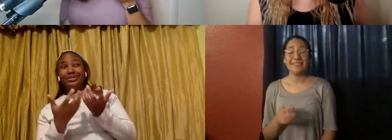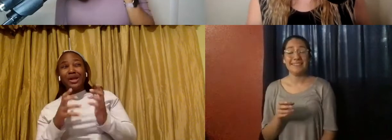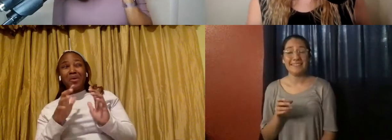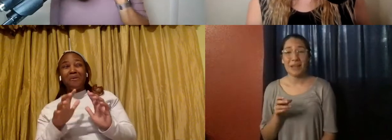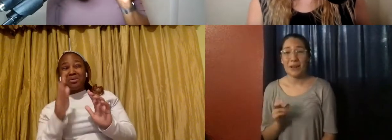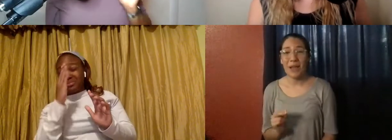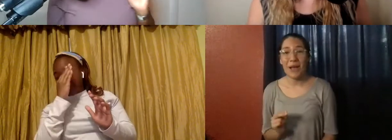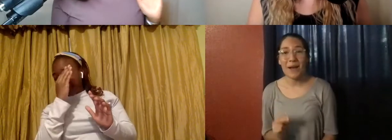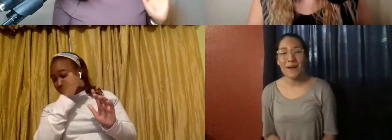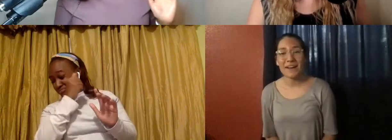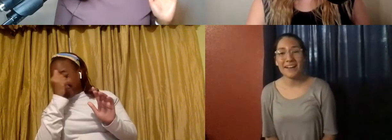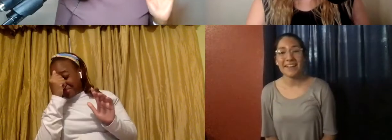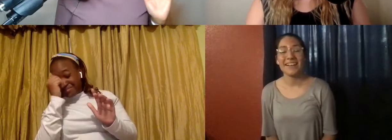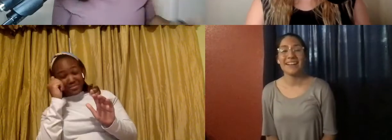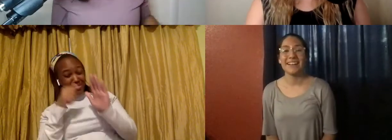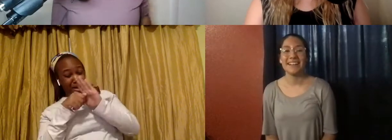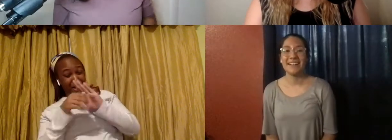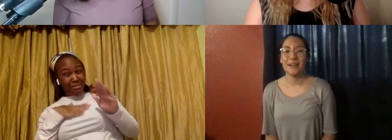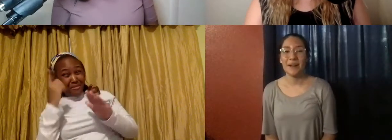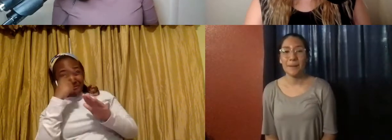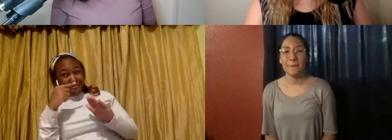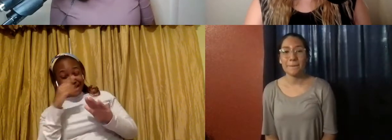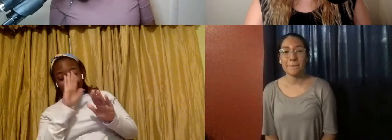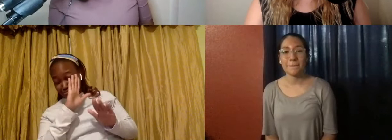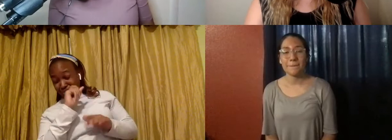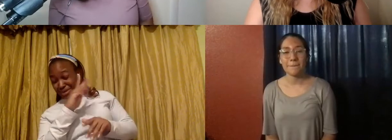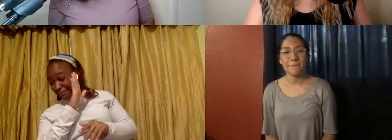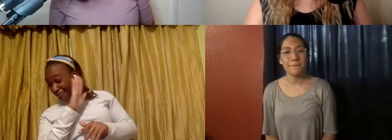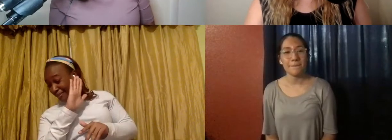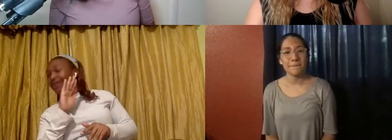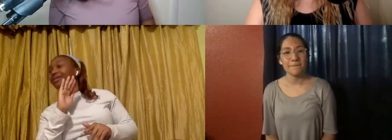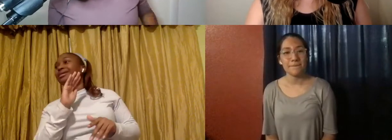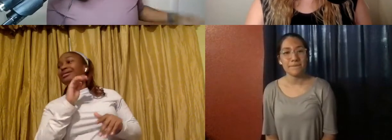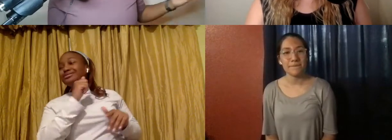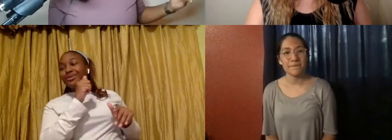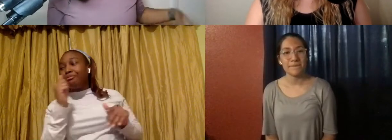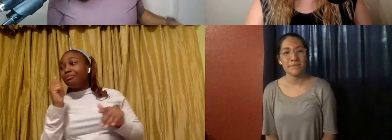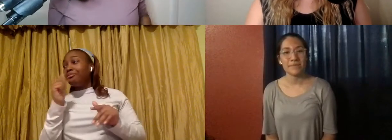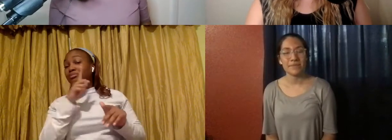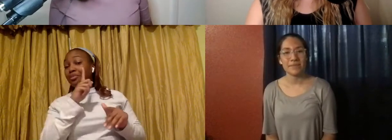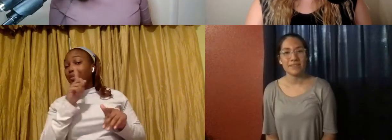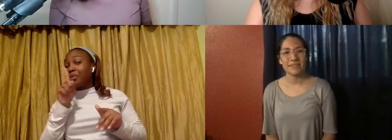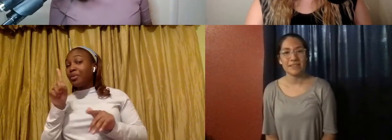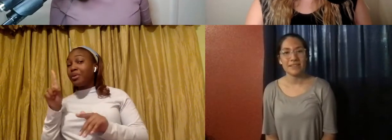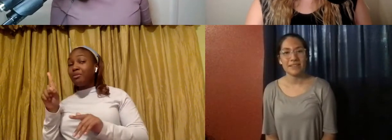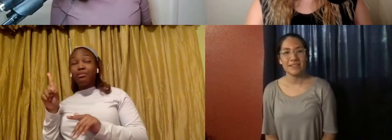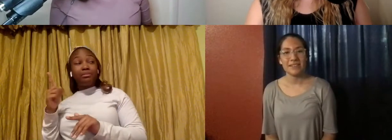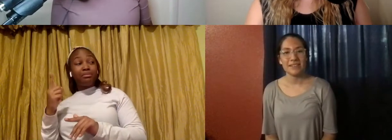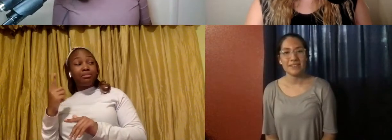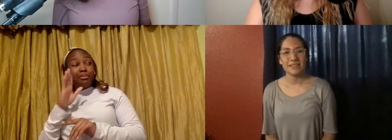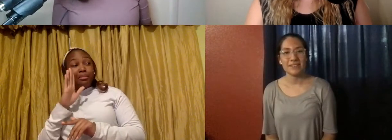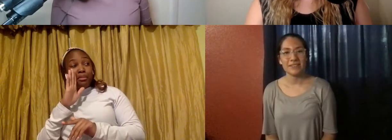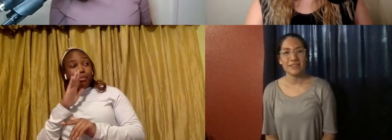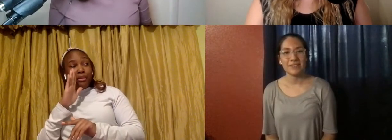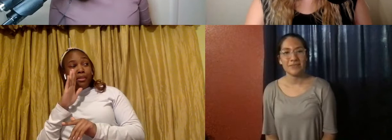oh, okay, bye. Like, don't look at all this. And I go to turn and like, you know, like say bye to him. And he was like,